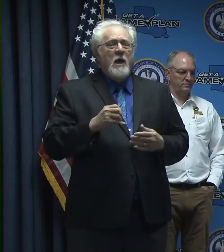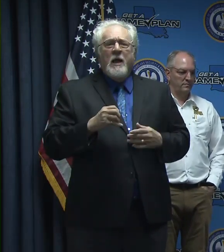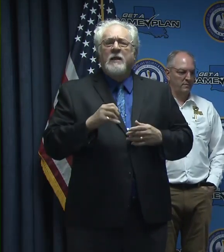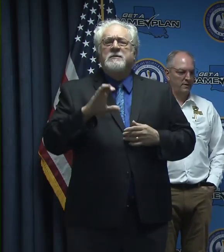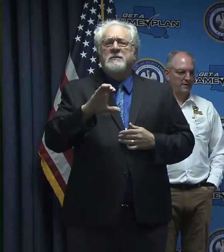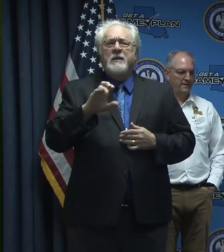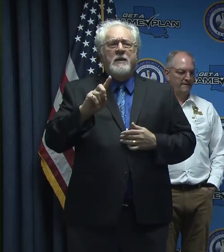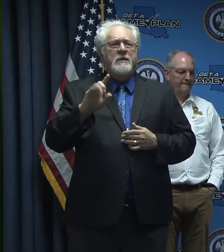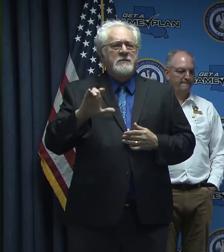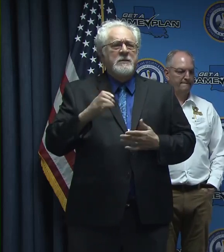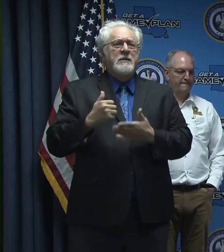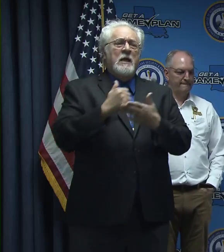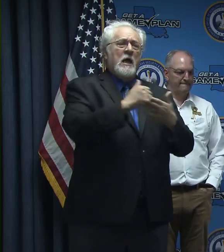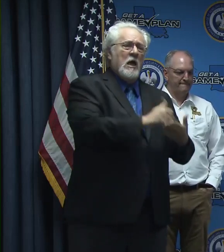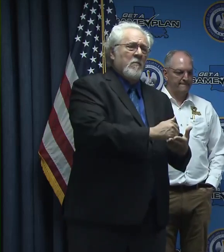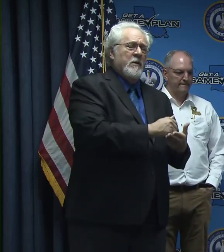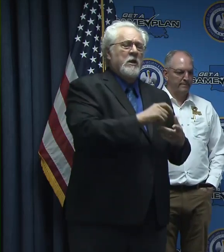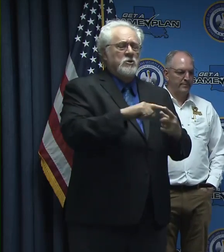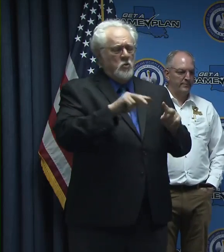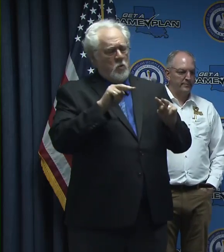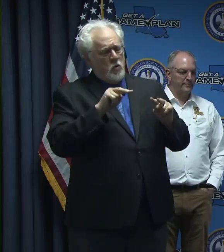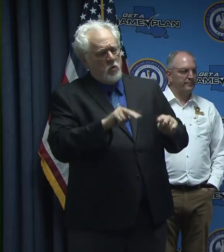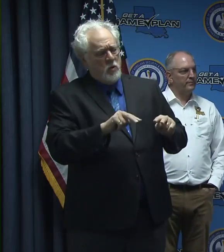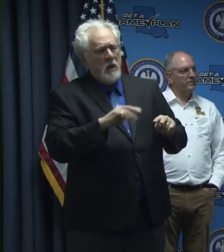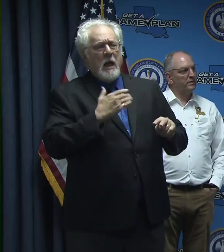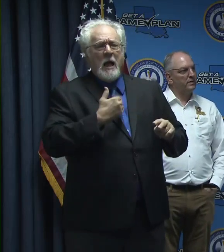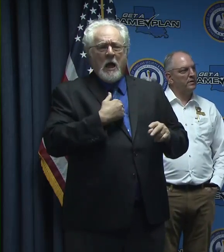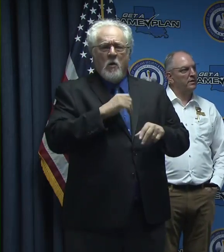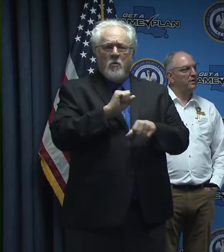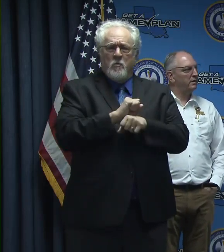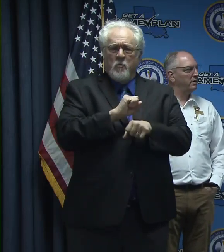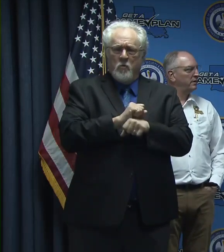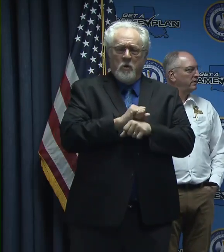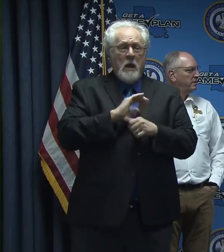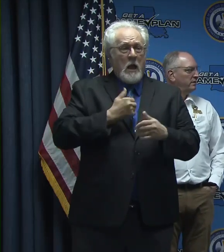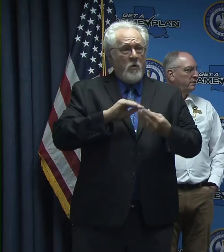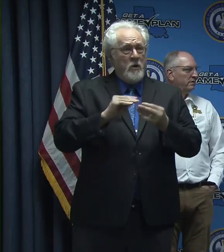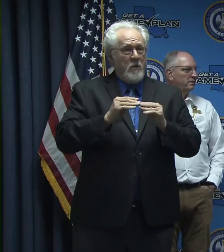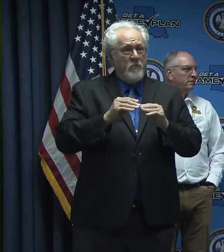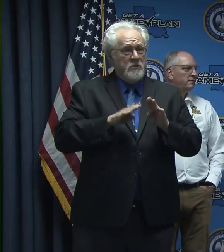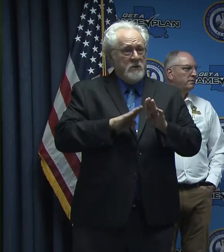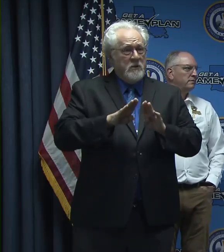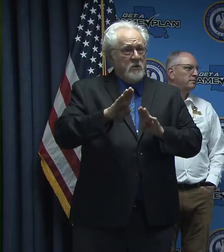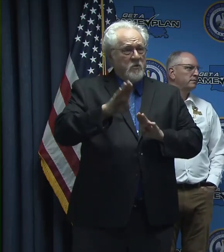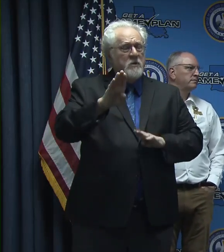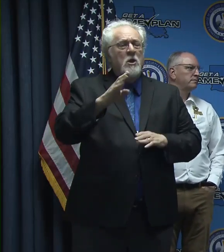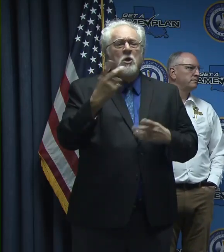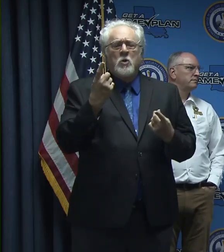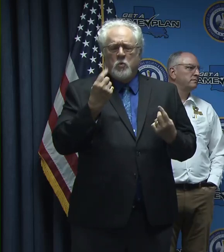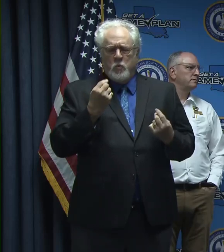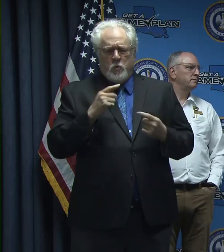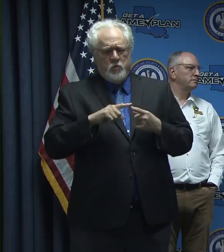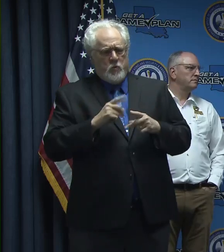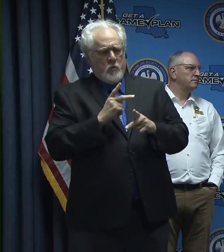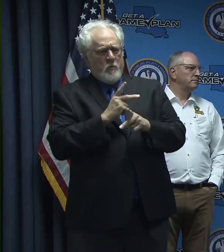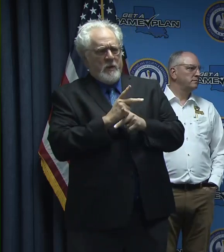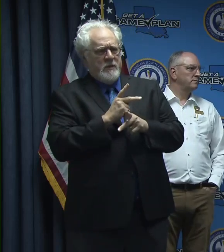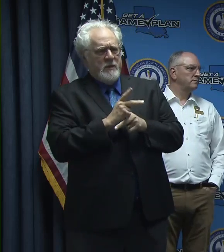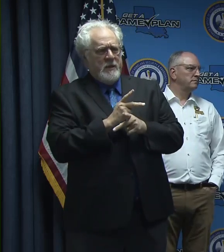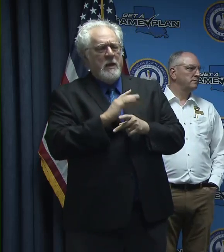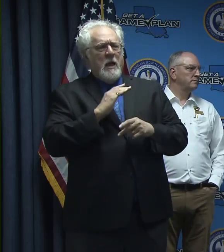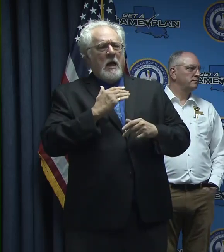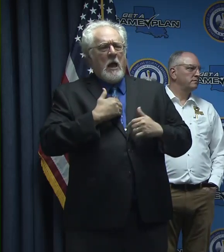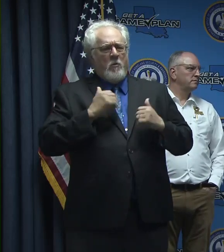what the CDC team was helping us do in general was look at our practices as our numbers continue to increase. What could we do to maintain